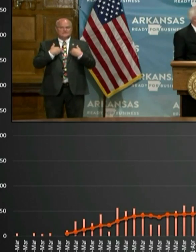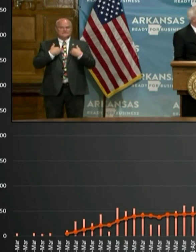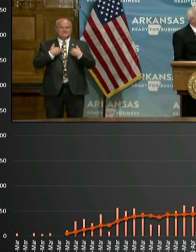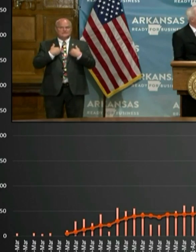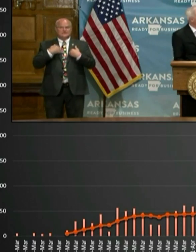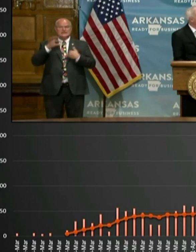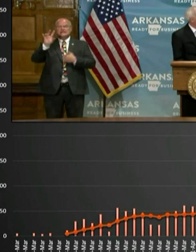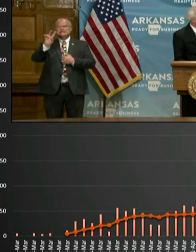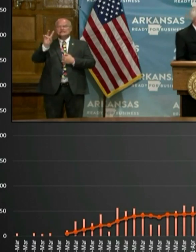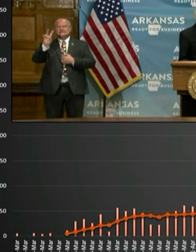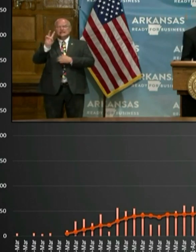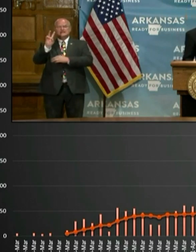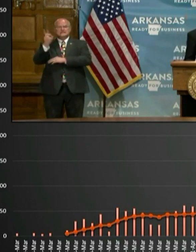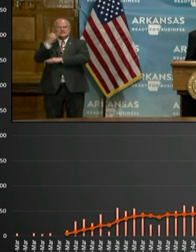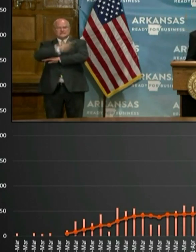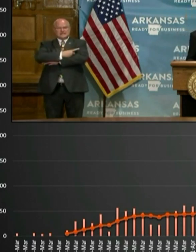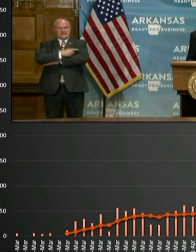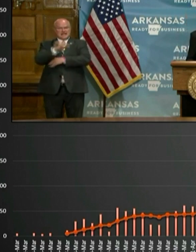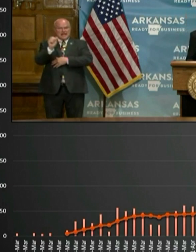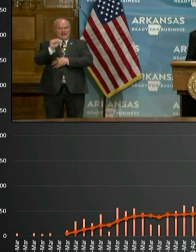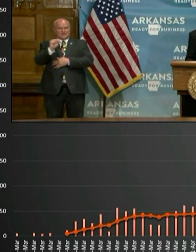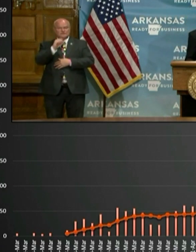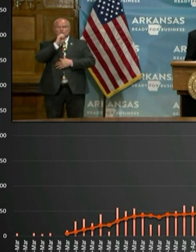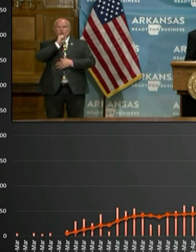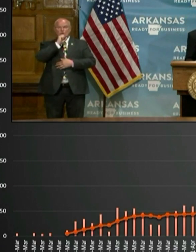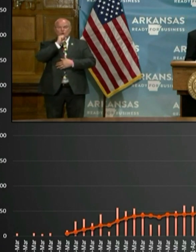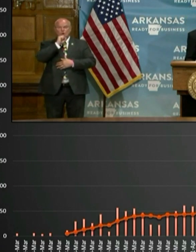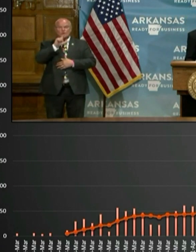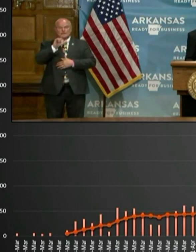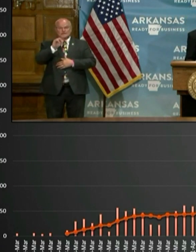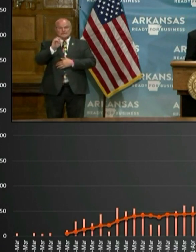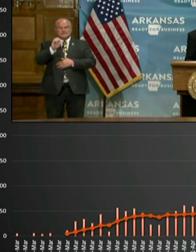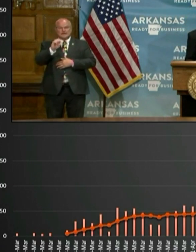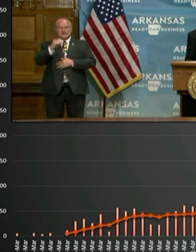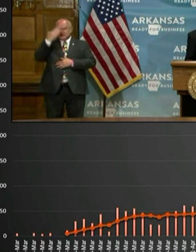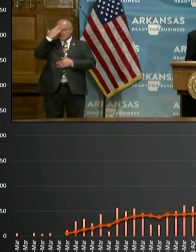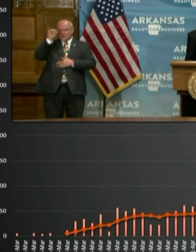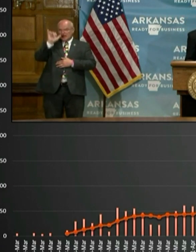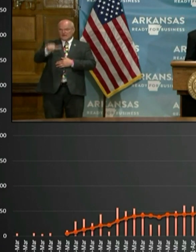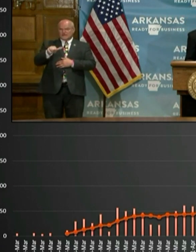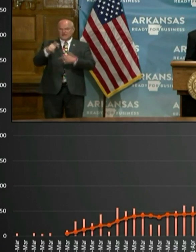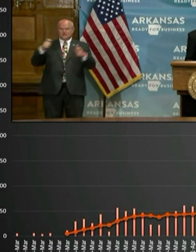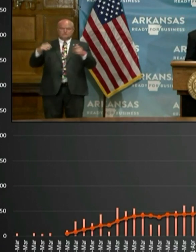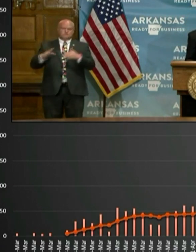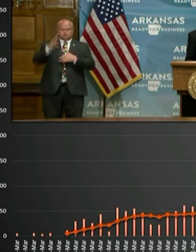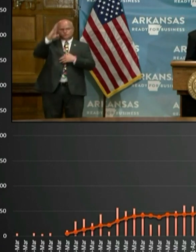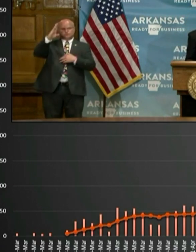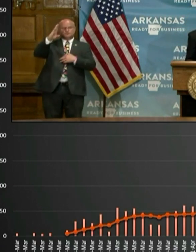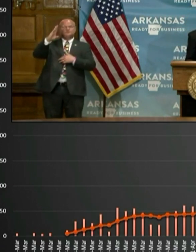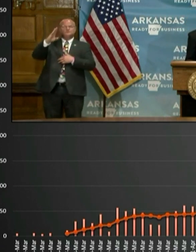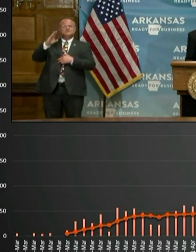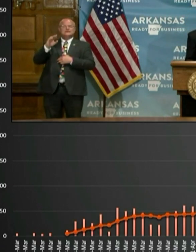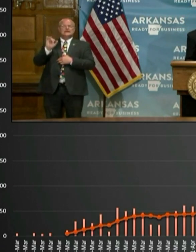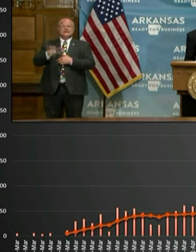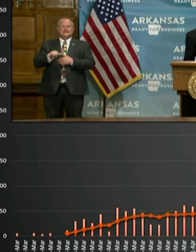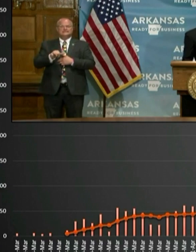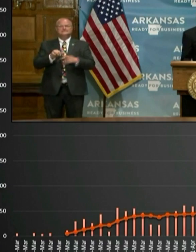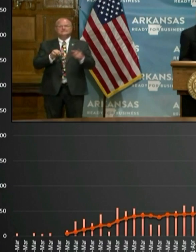the 7-day rolling average is orange line, and you can see because of that huge spike there was an upward